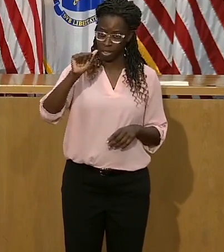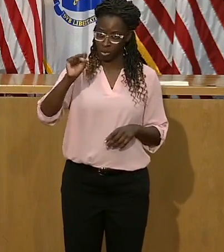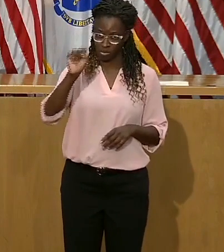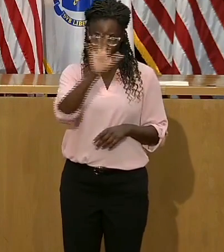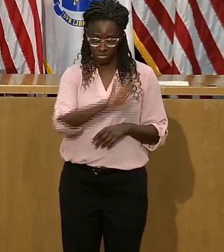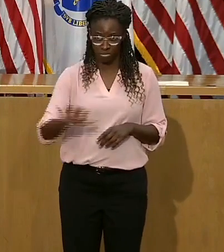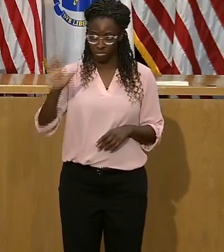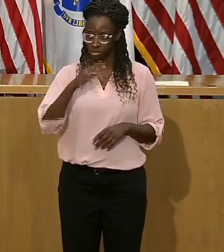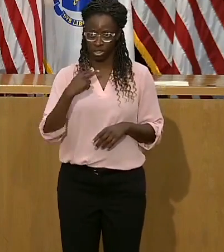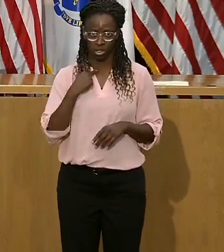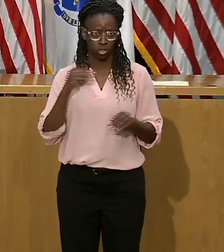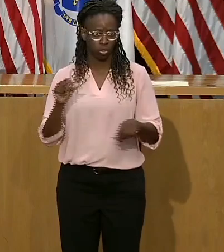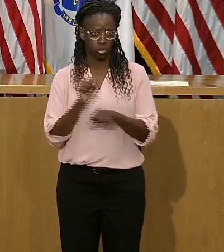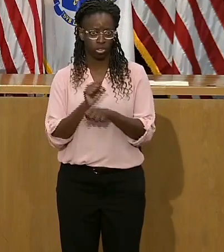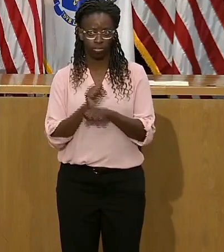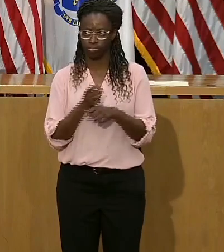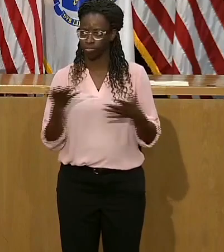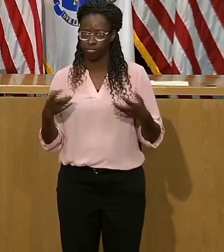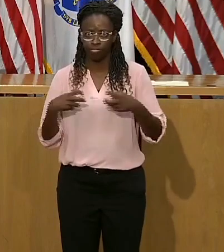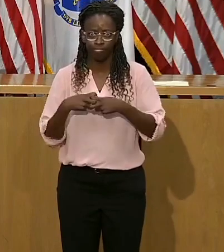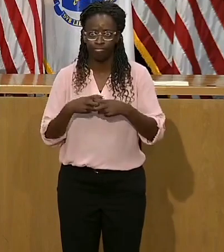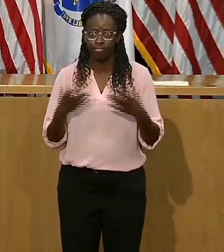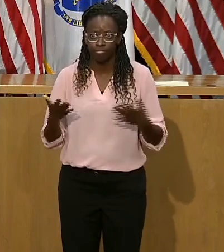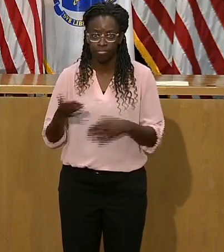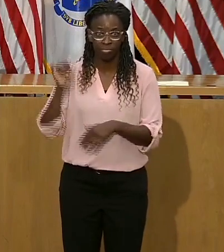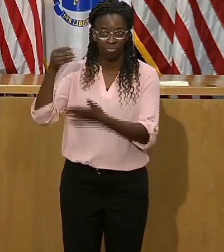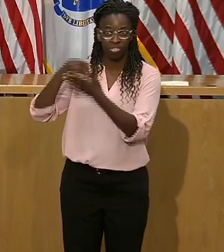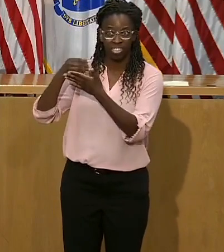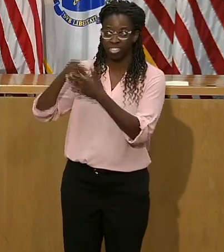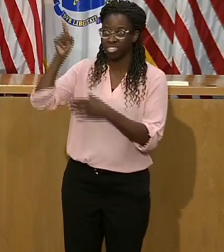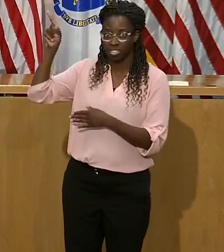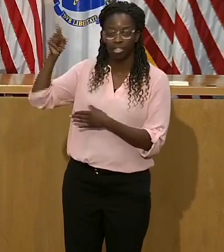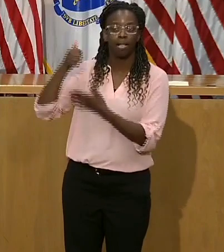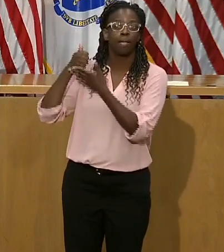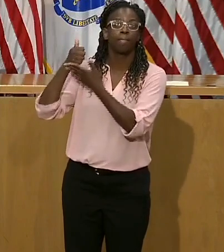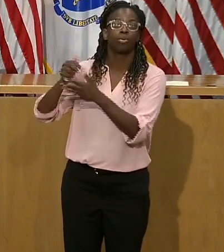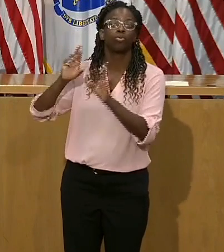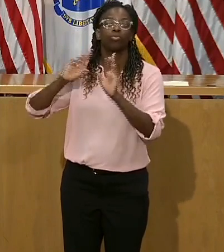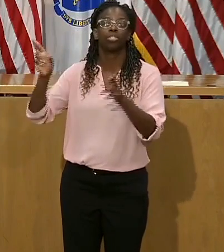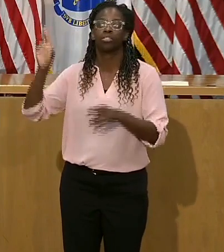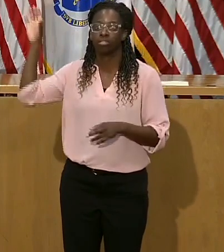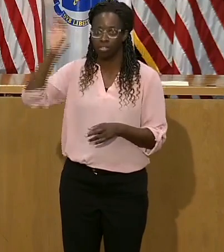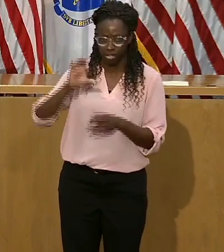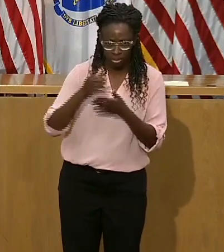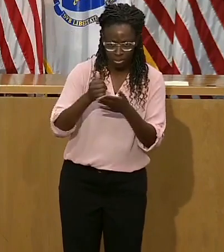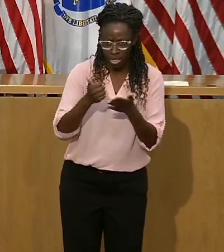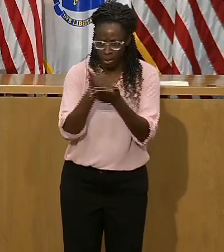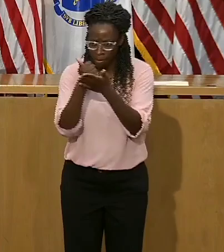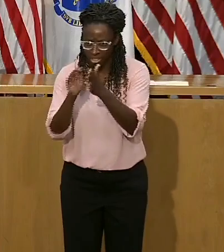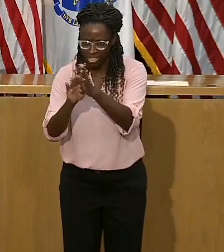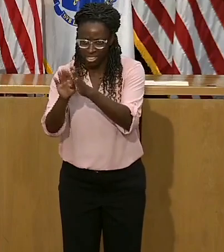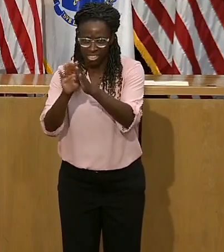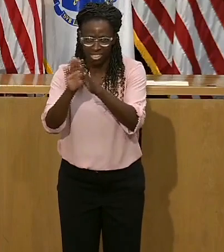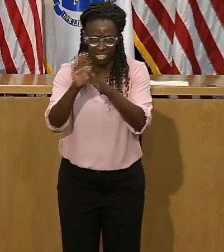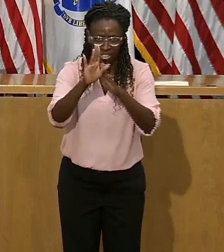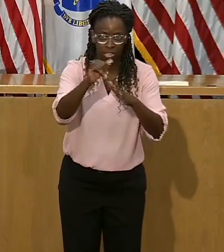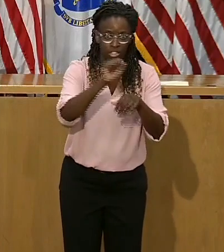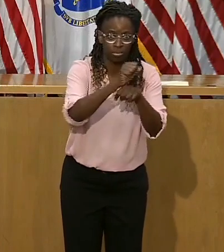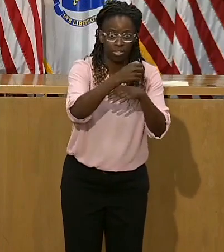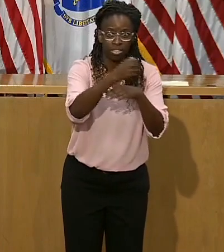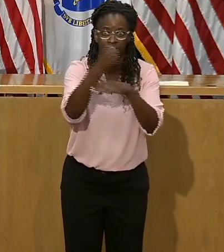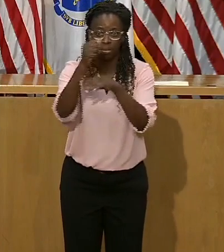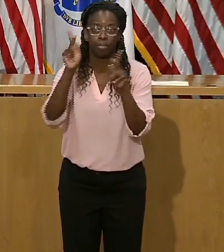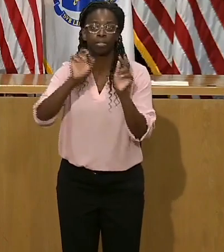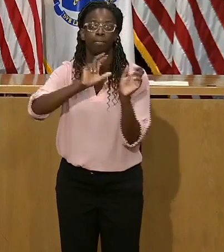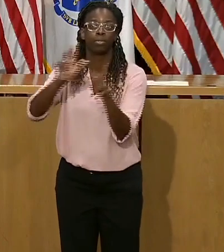resources, along with existing supports to navigate the changing landscape, allowing them to grow and thrive. We appreciate your time